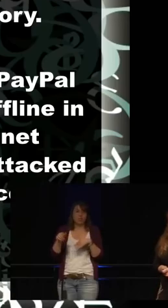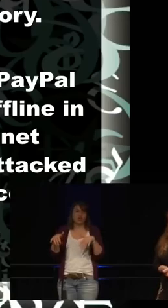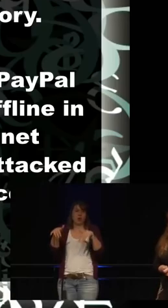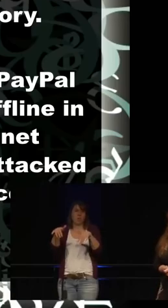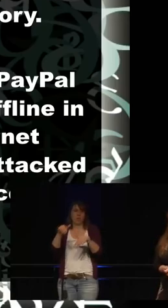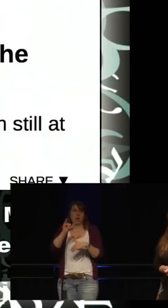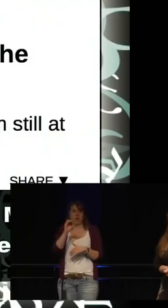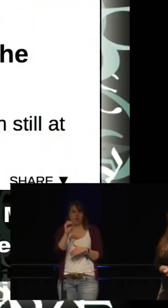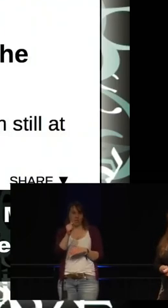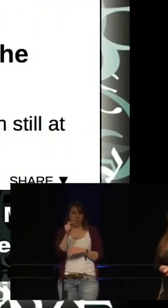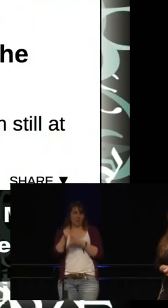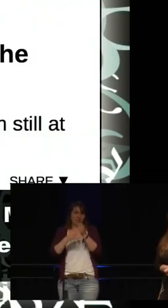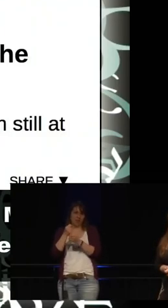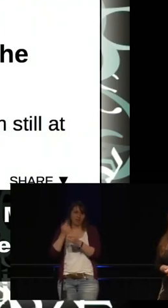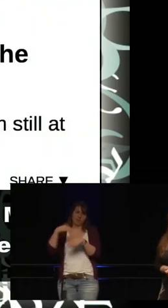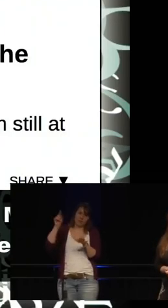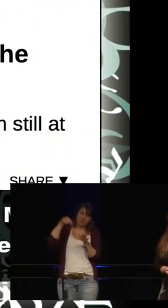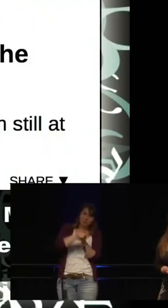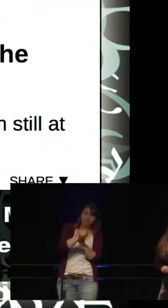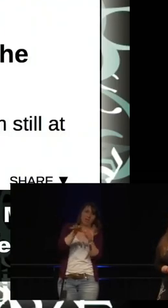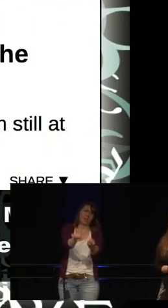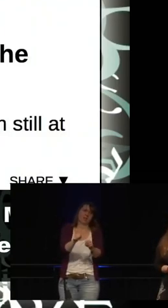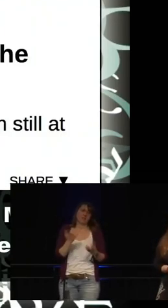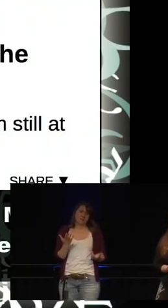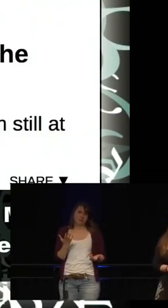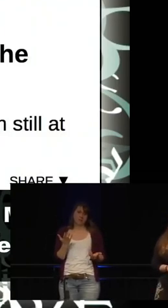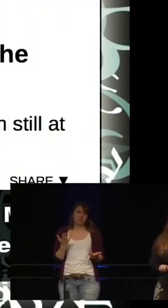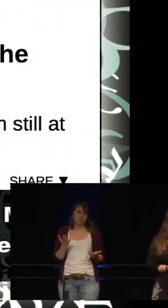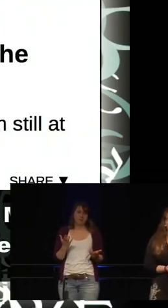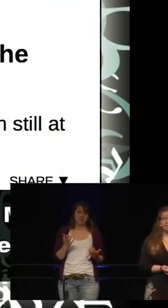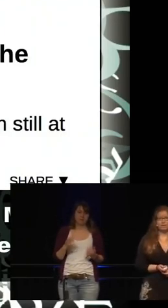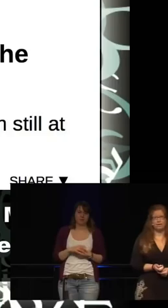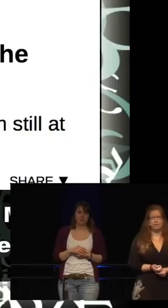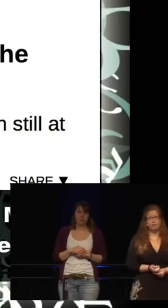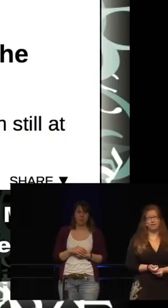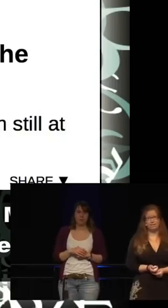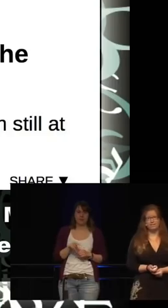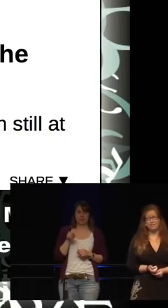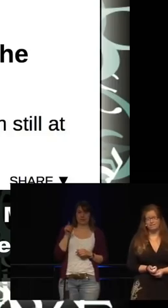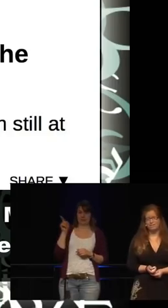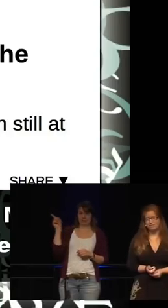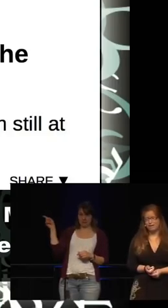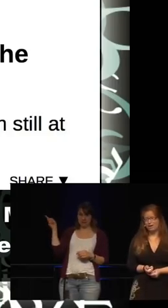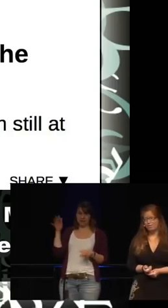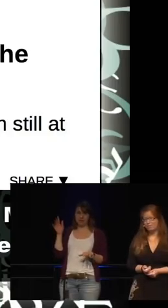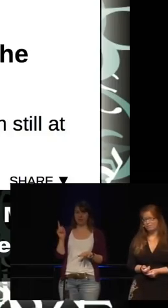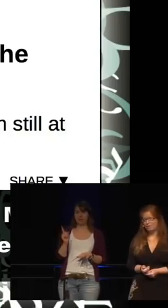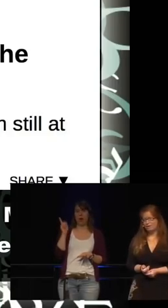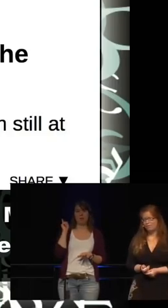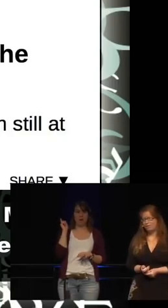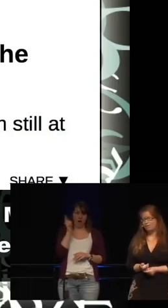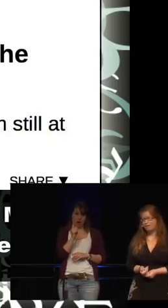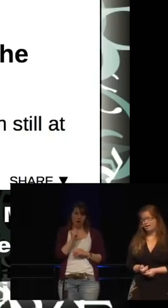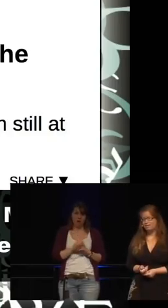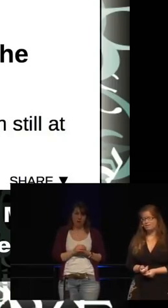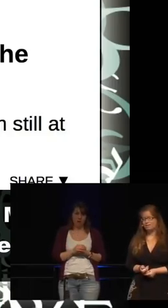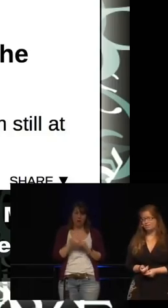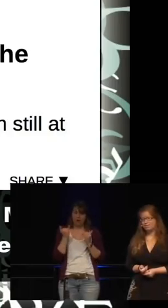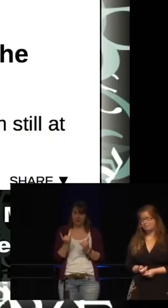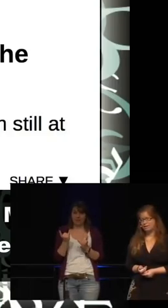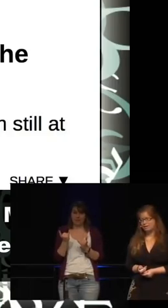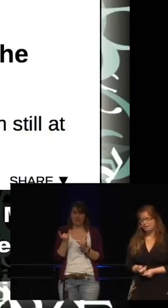devices. And, this was one year ago. And, now, one year